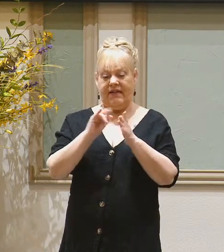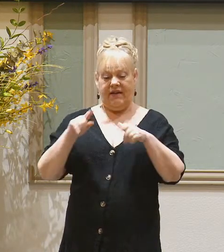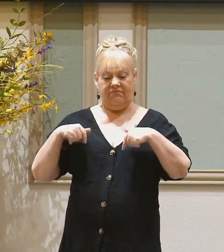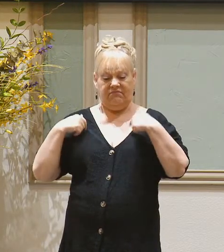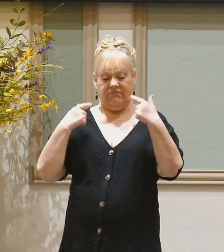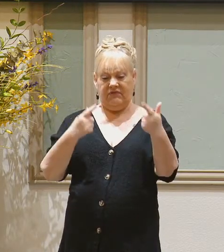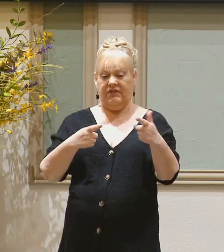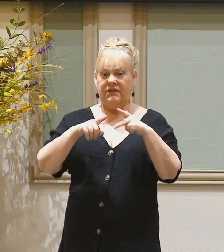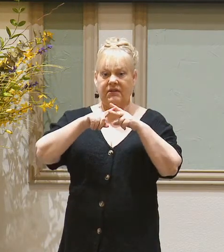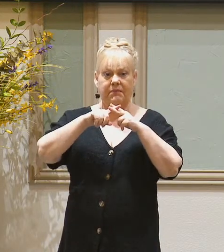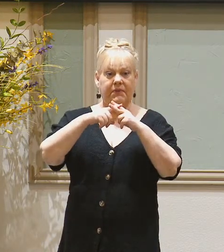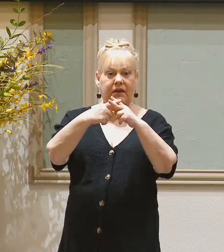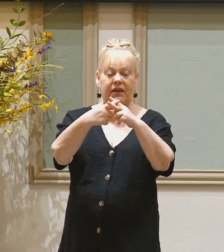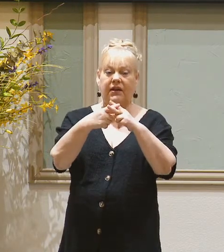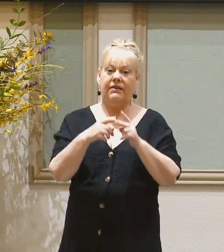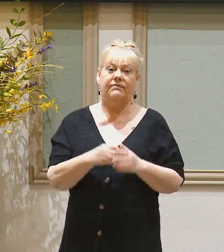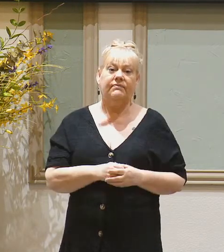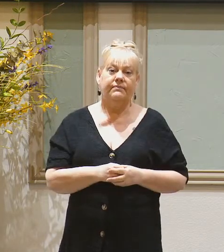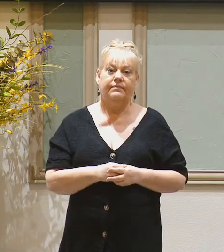beginning.